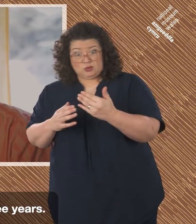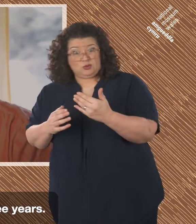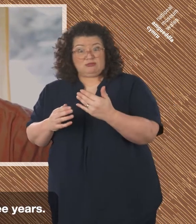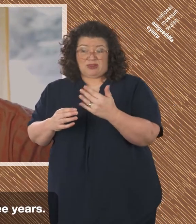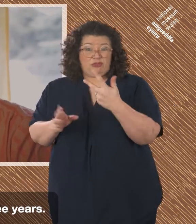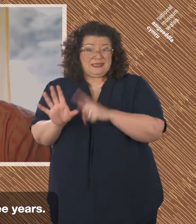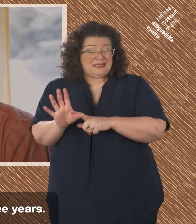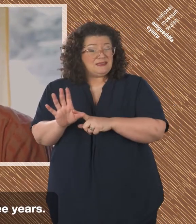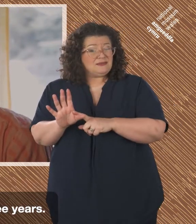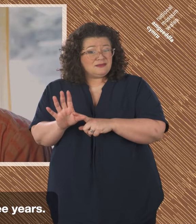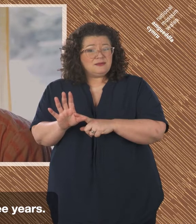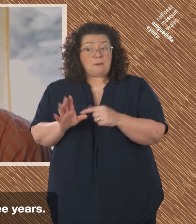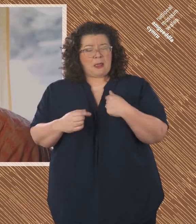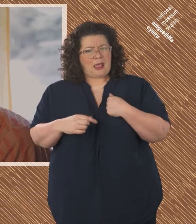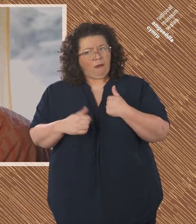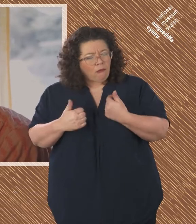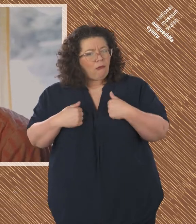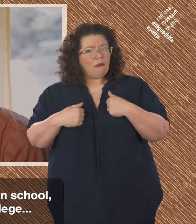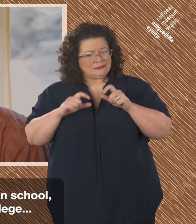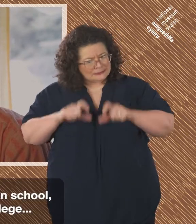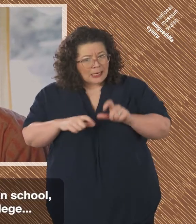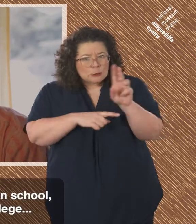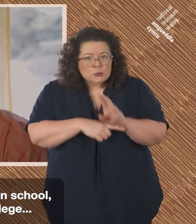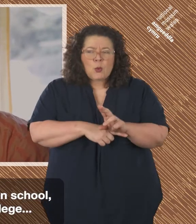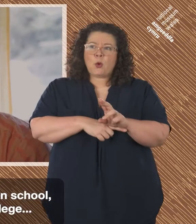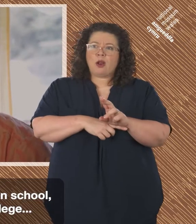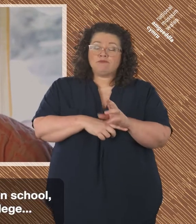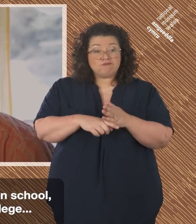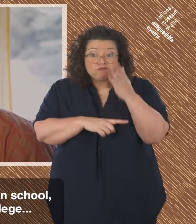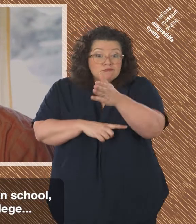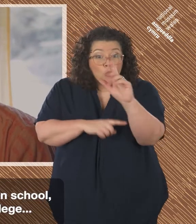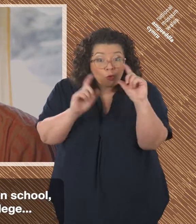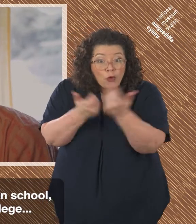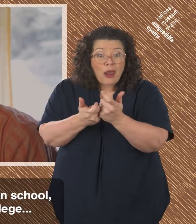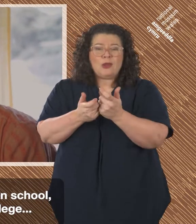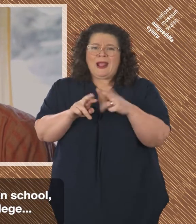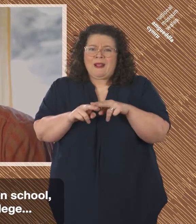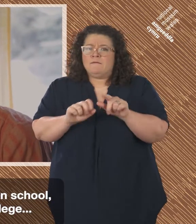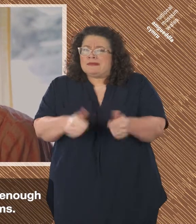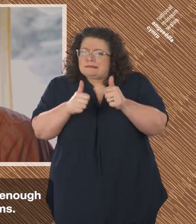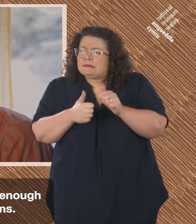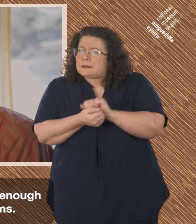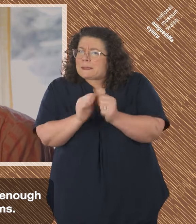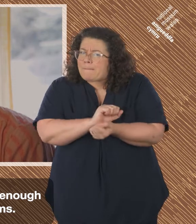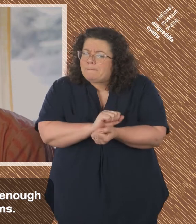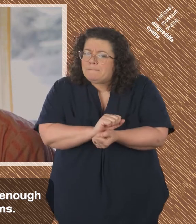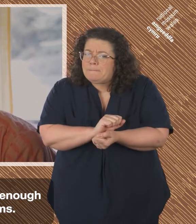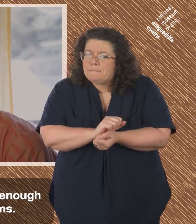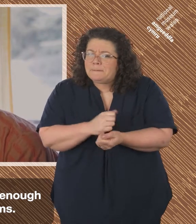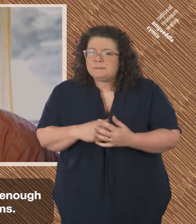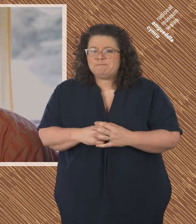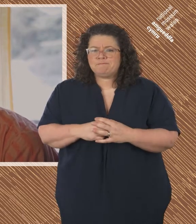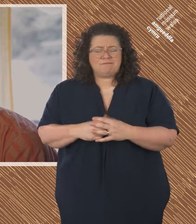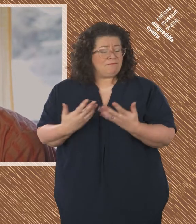the quarry for around three years. But, I get to stay in school, and go to college if I work hard enough in the